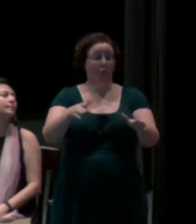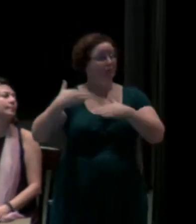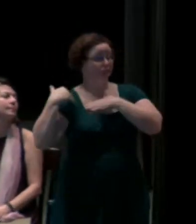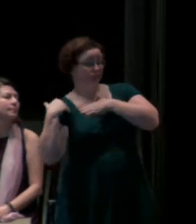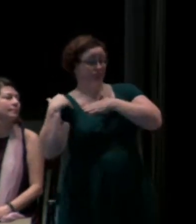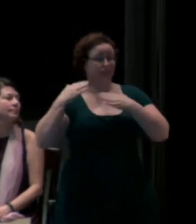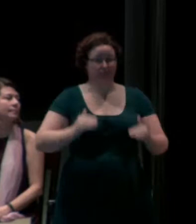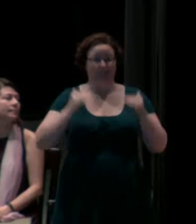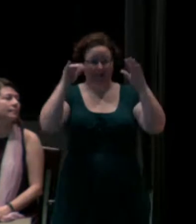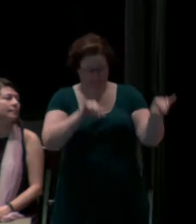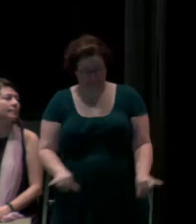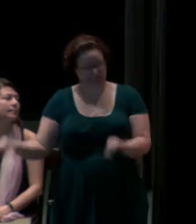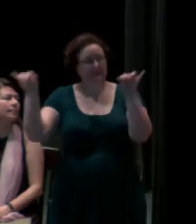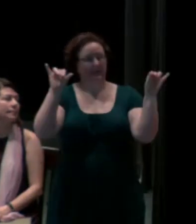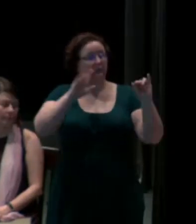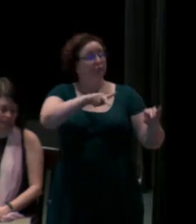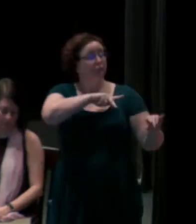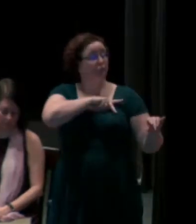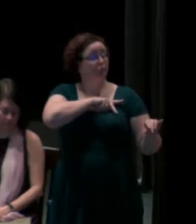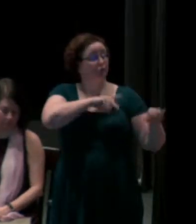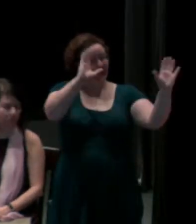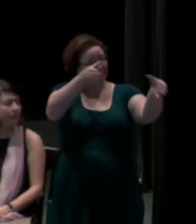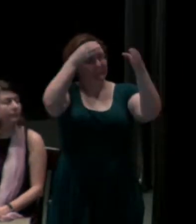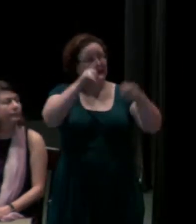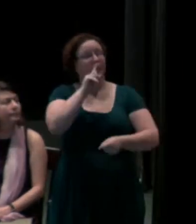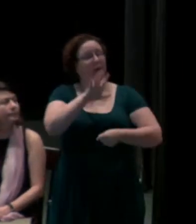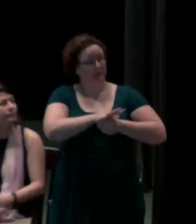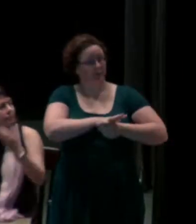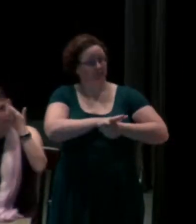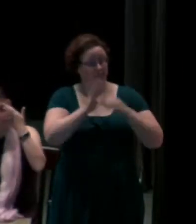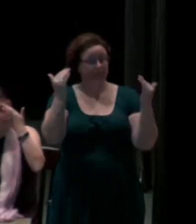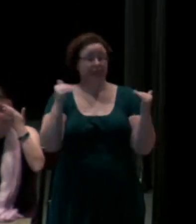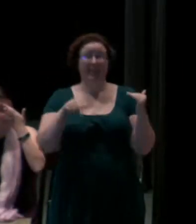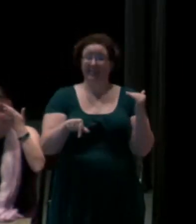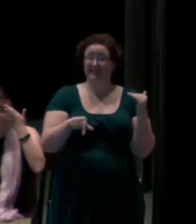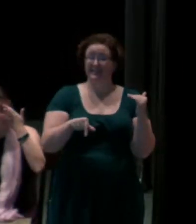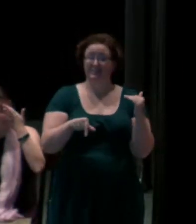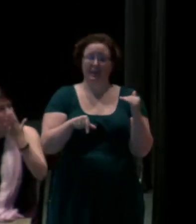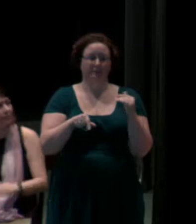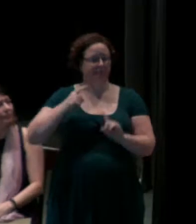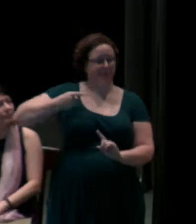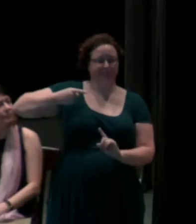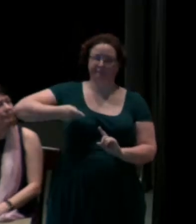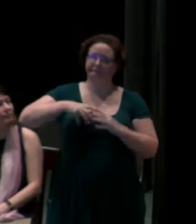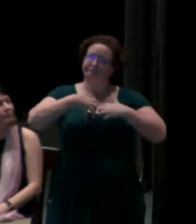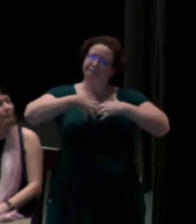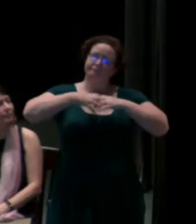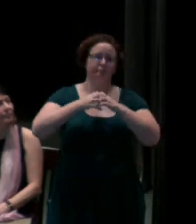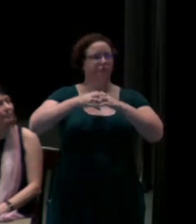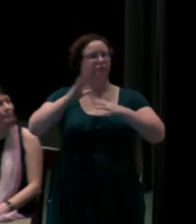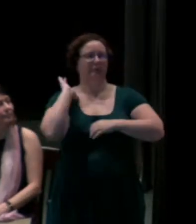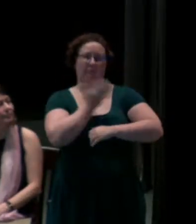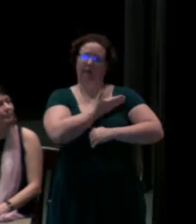high standard of personal and academic integrity. This has been the cornerstone of Agnes Scott for more than